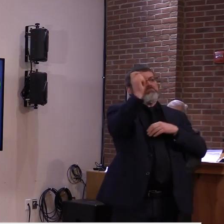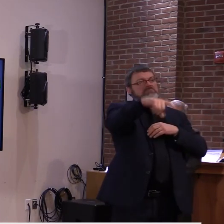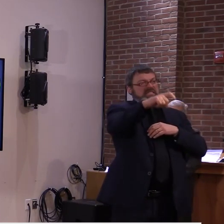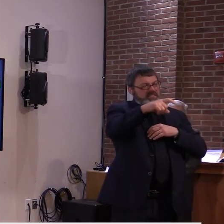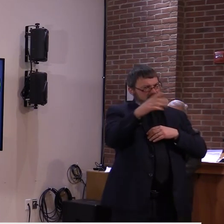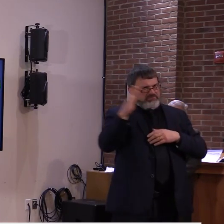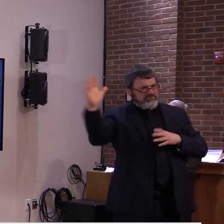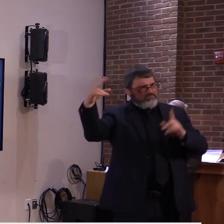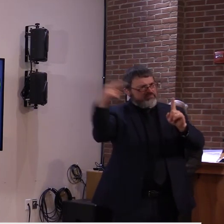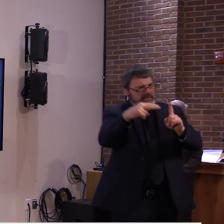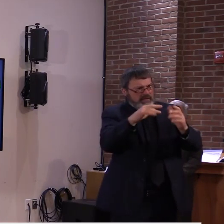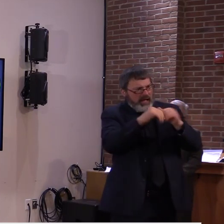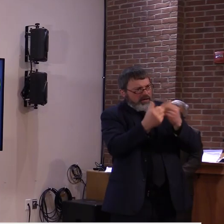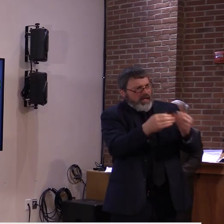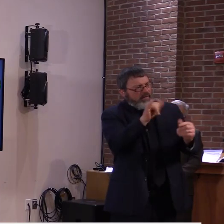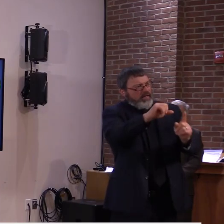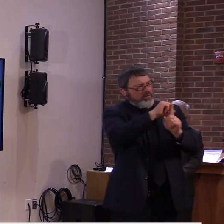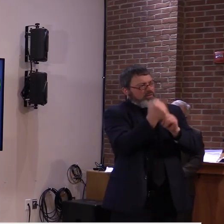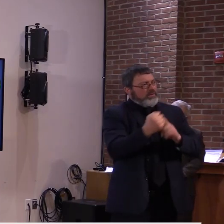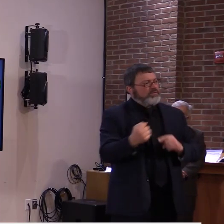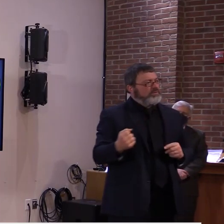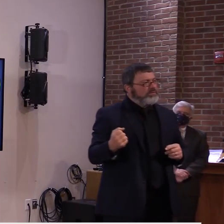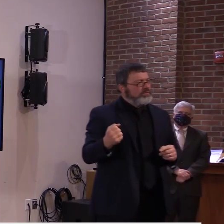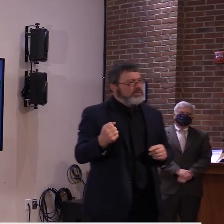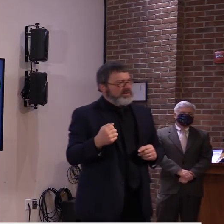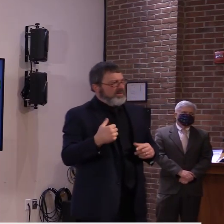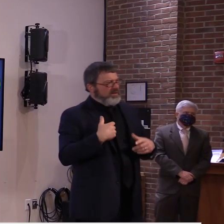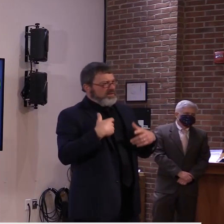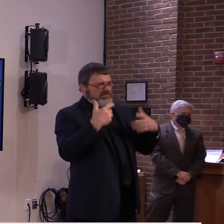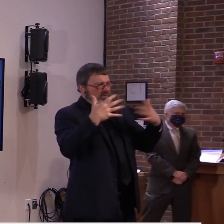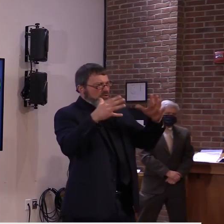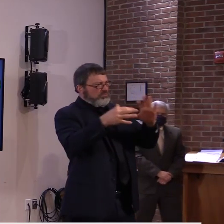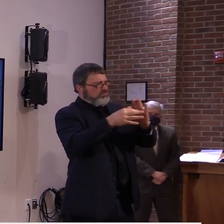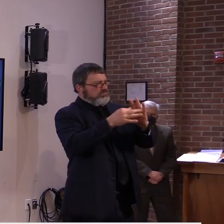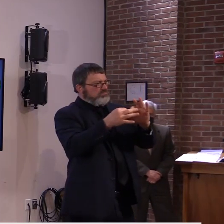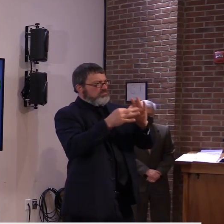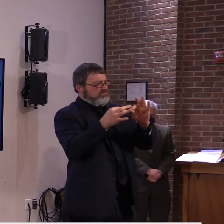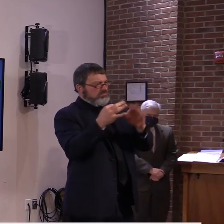Irisburg Church pastor? Any resolution to that?